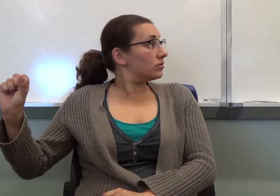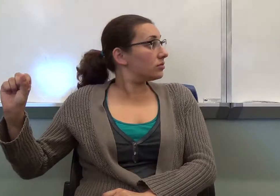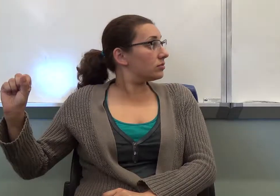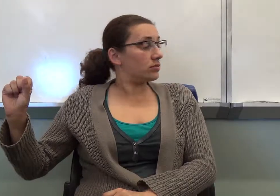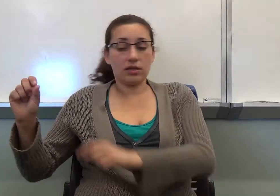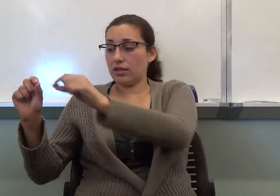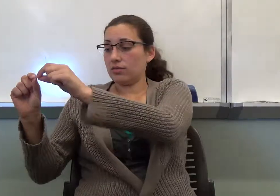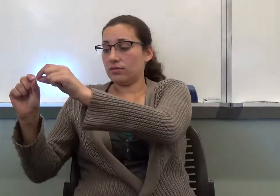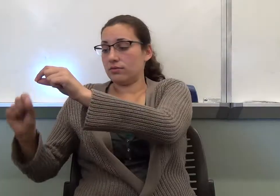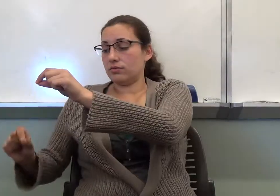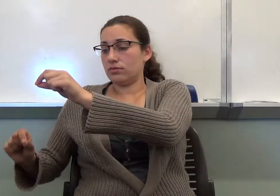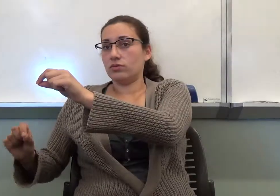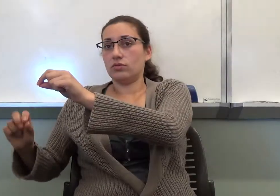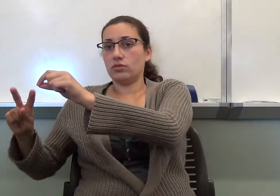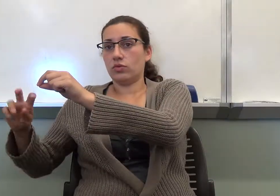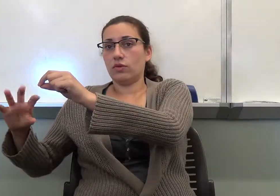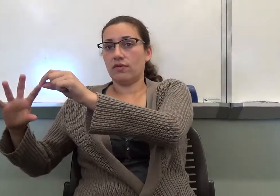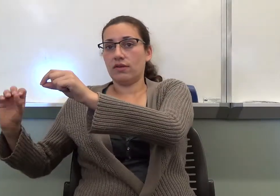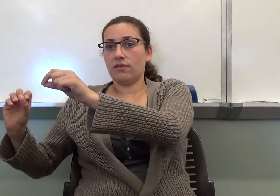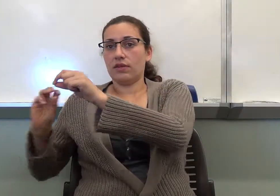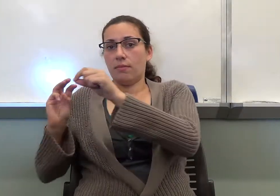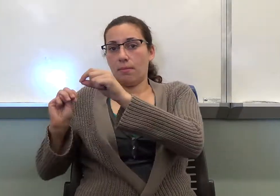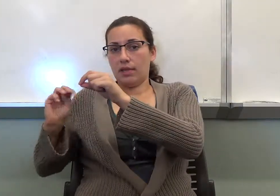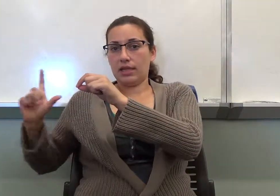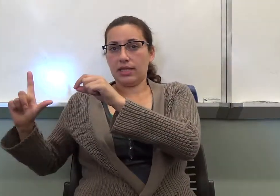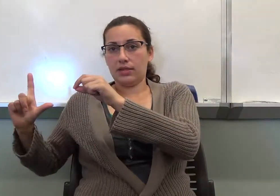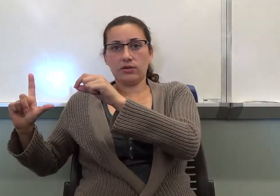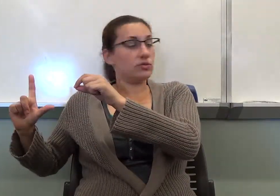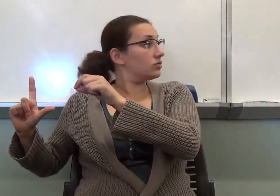And this is 7.5 decameters.